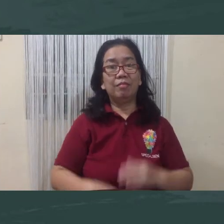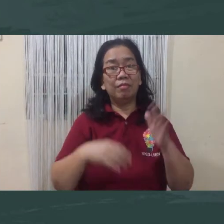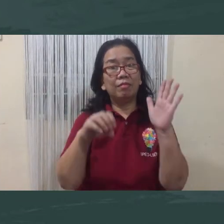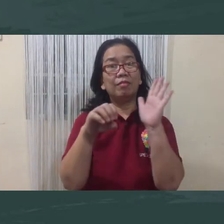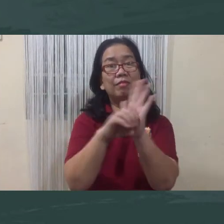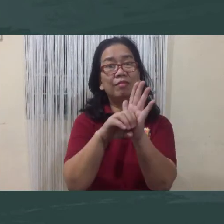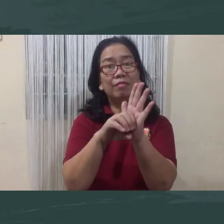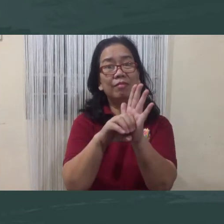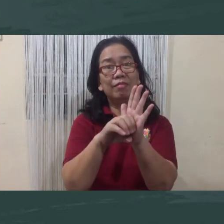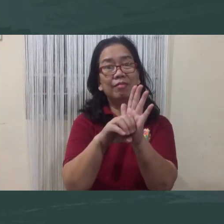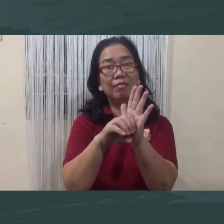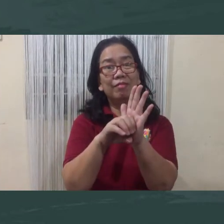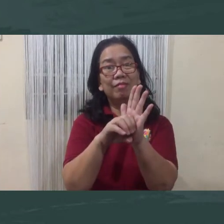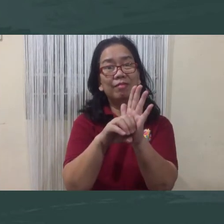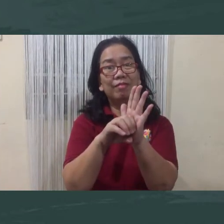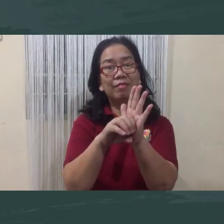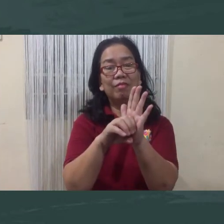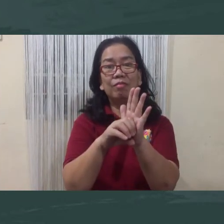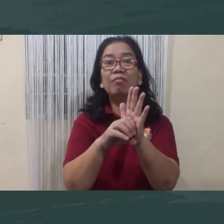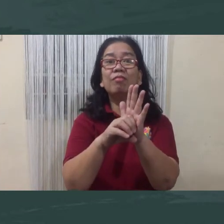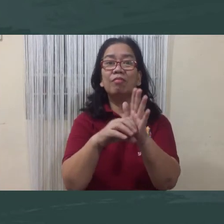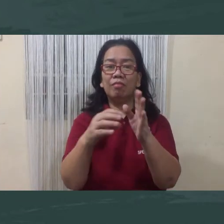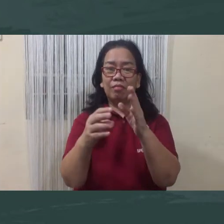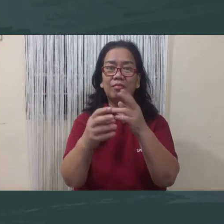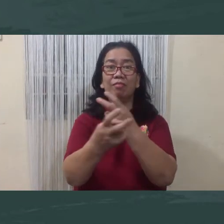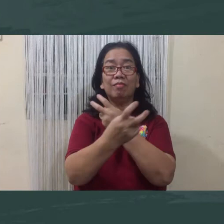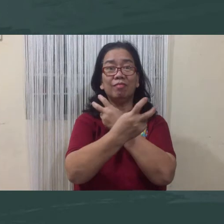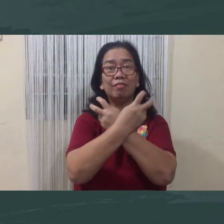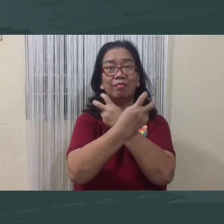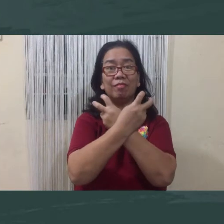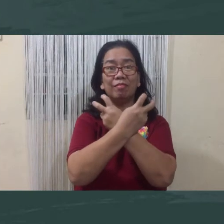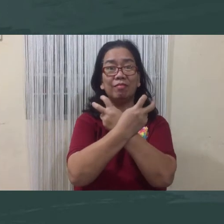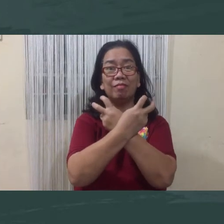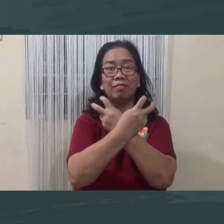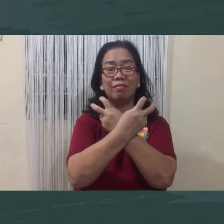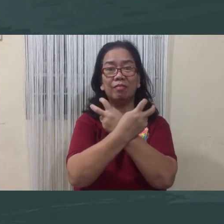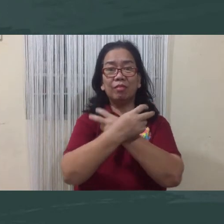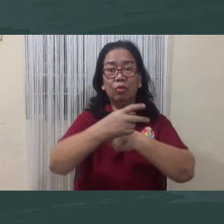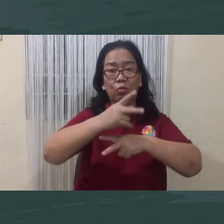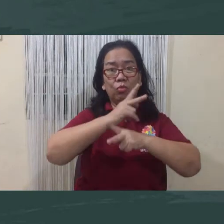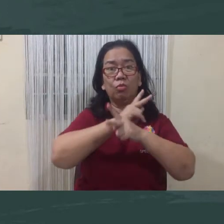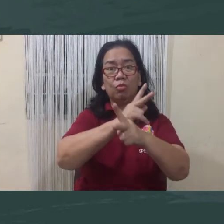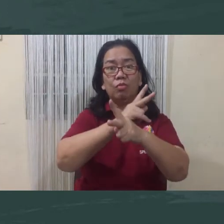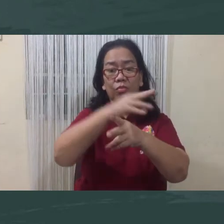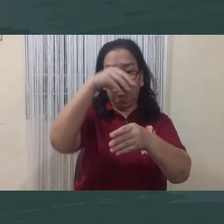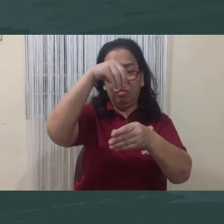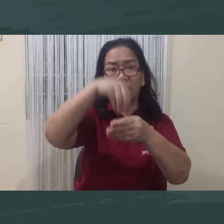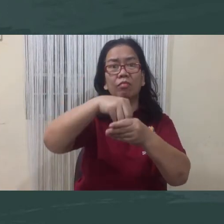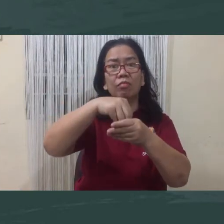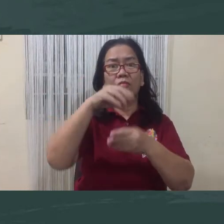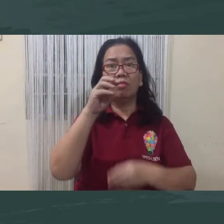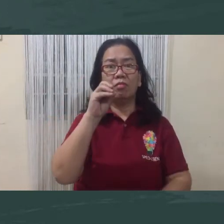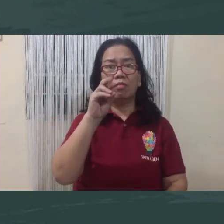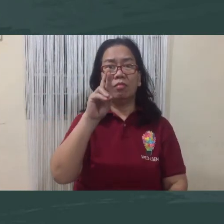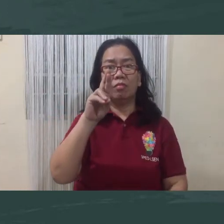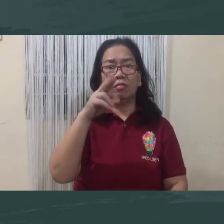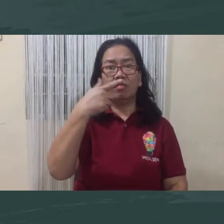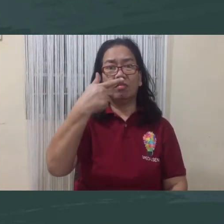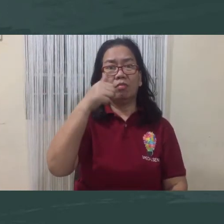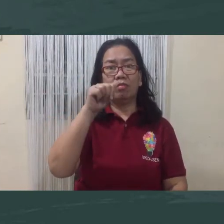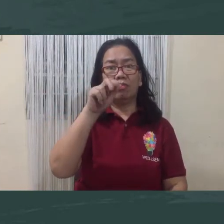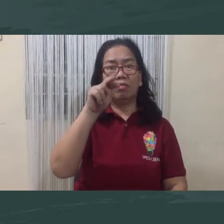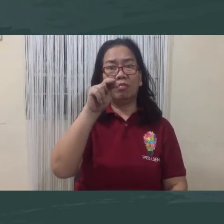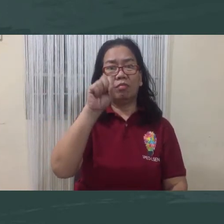Examples of these are skeleton. The skeleton protects the internal organs.